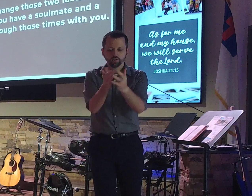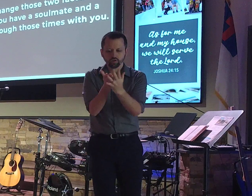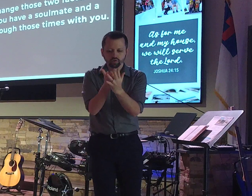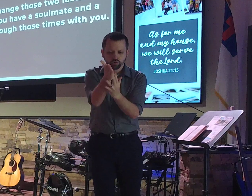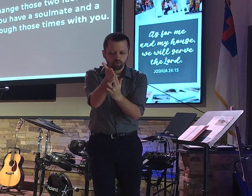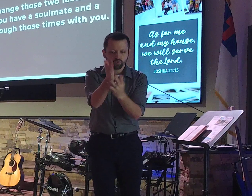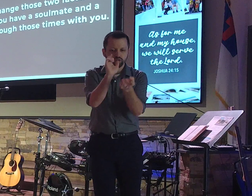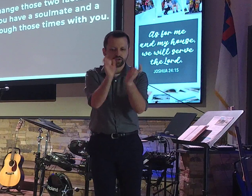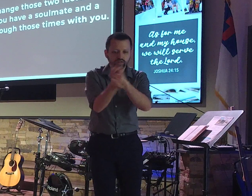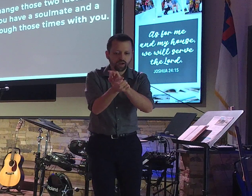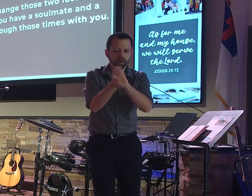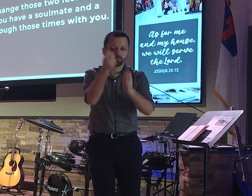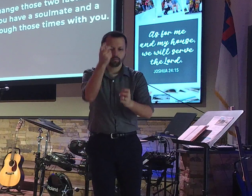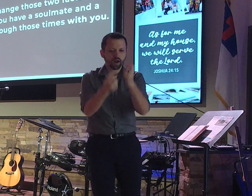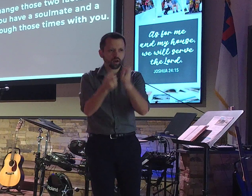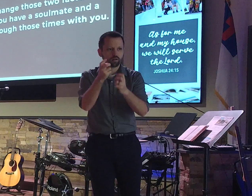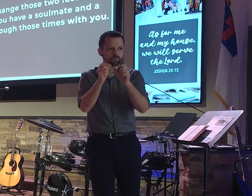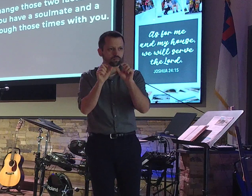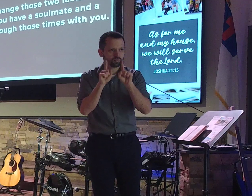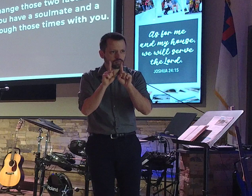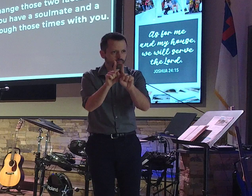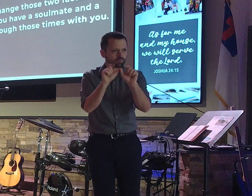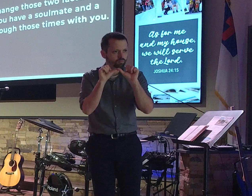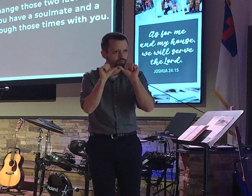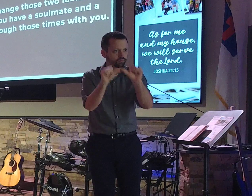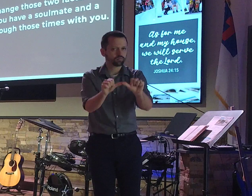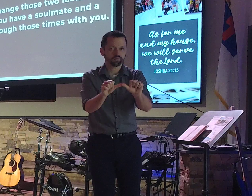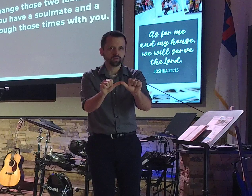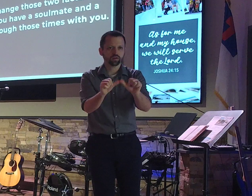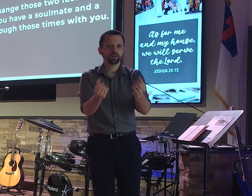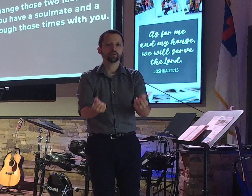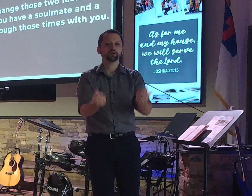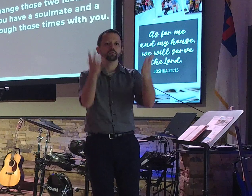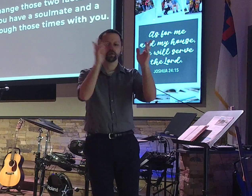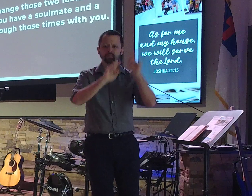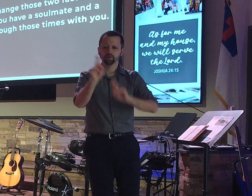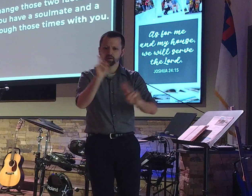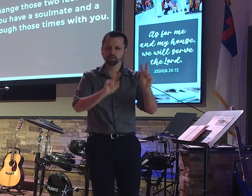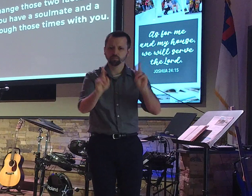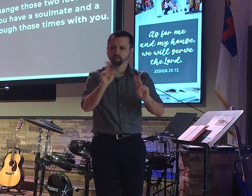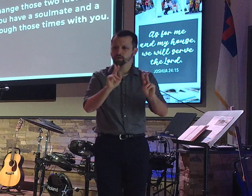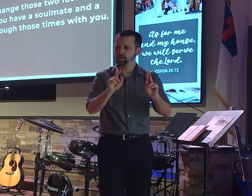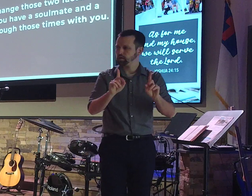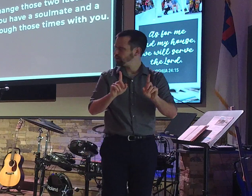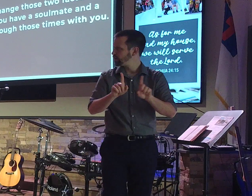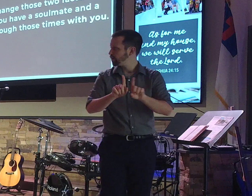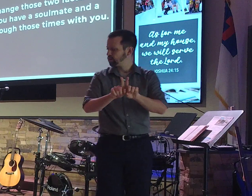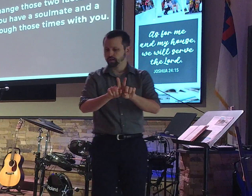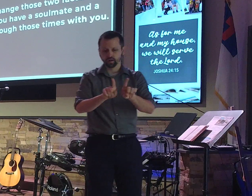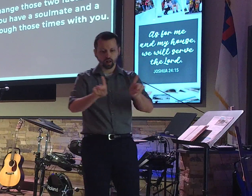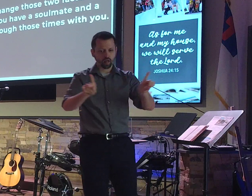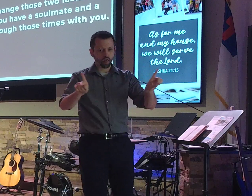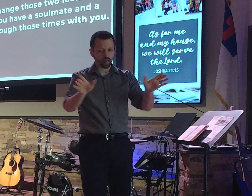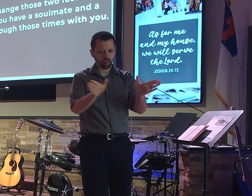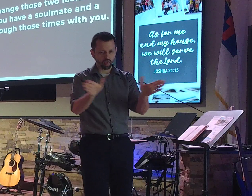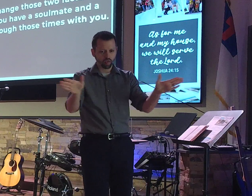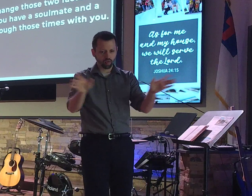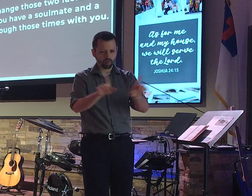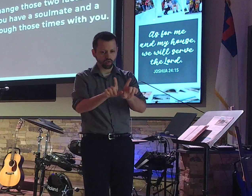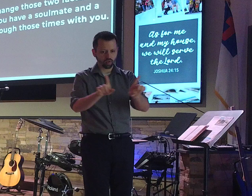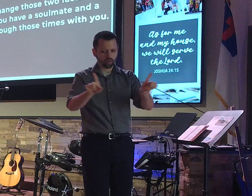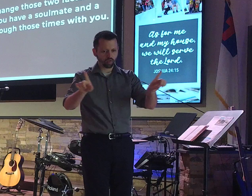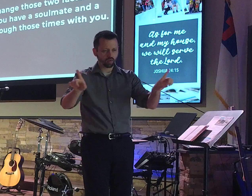trials of life. In other words, a lot of couples, they move away from each other, they do this, and they drift